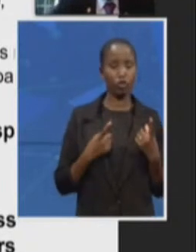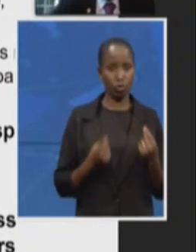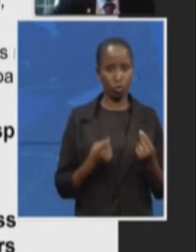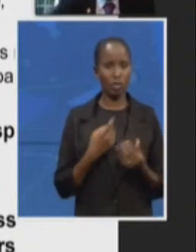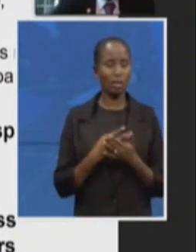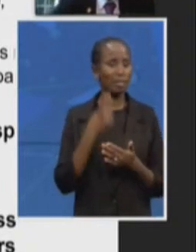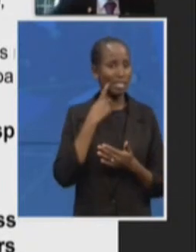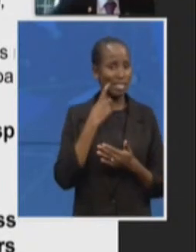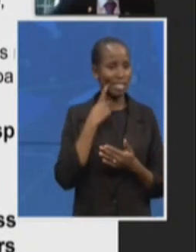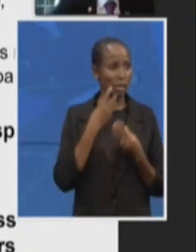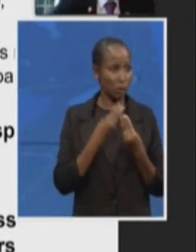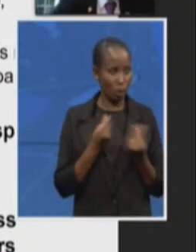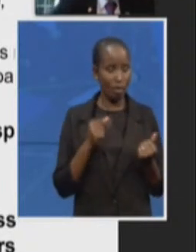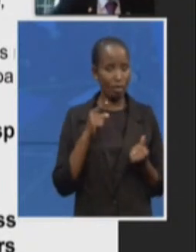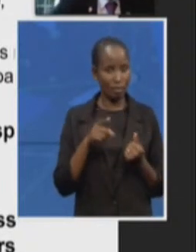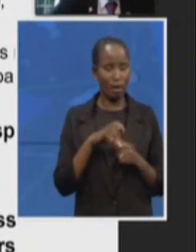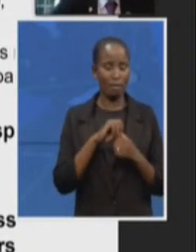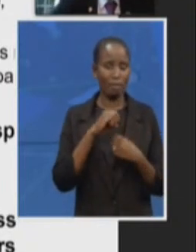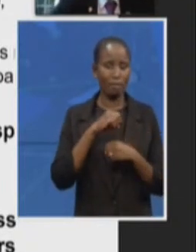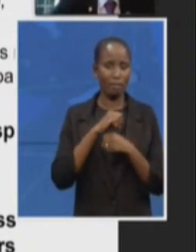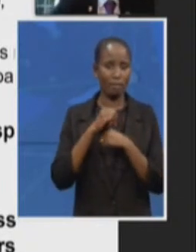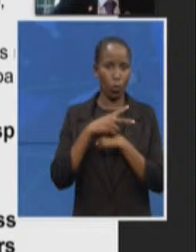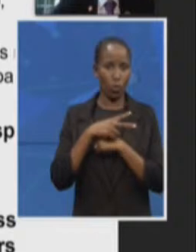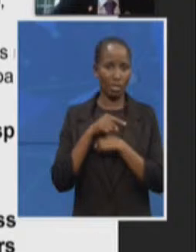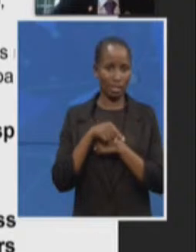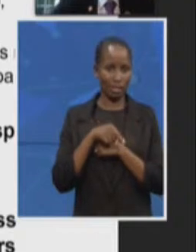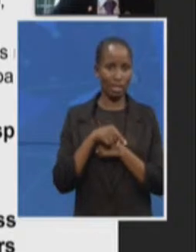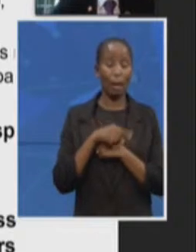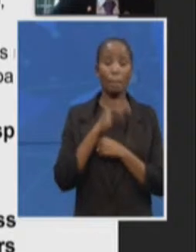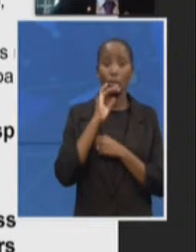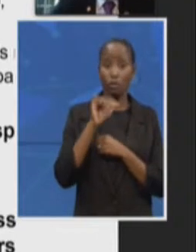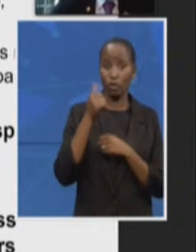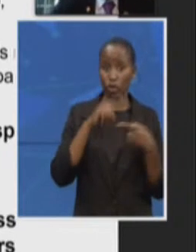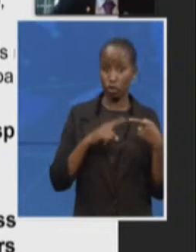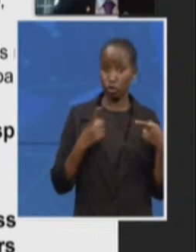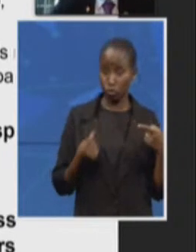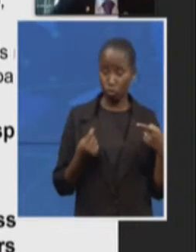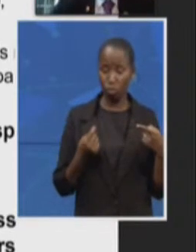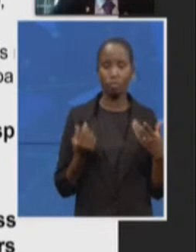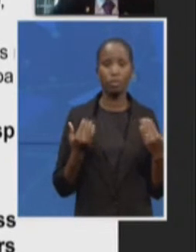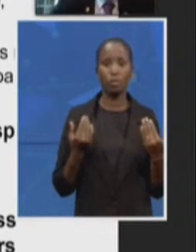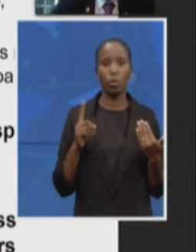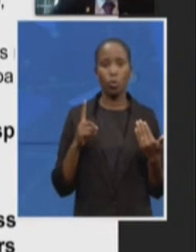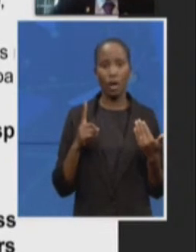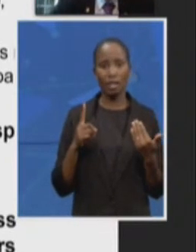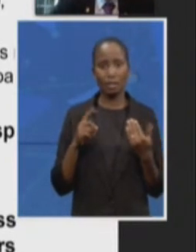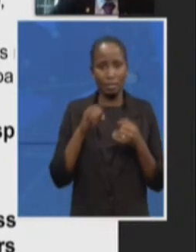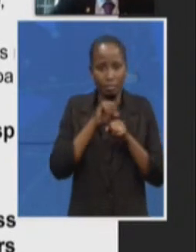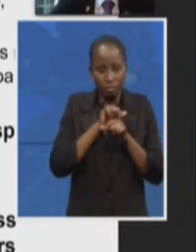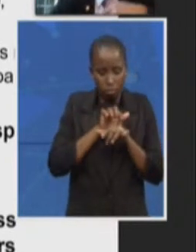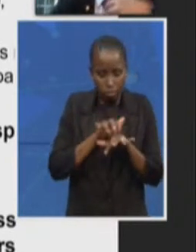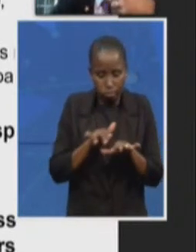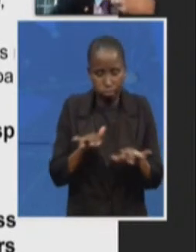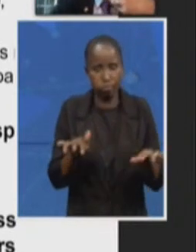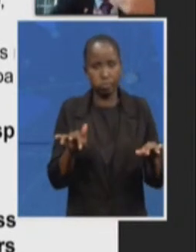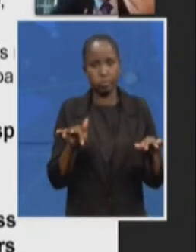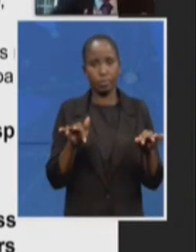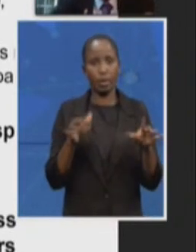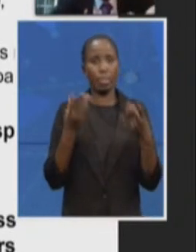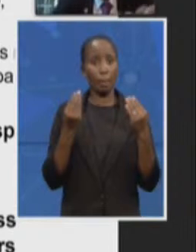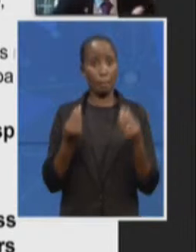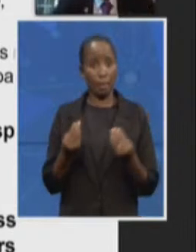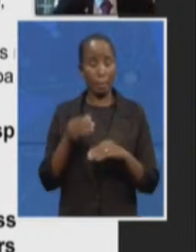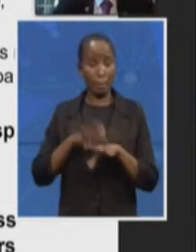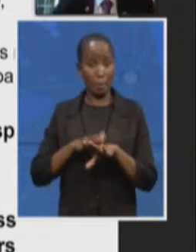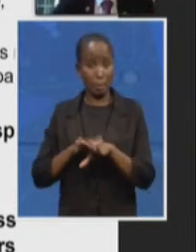on that. The first is we can expect that higher transmissibility is likely, and so we're going to get more cases quickly. We're already